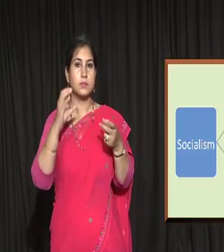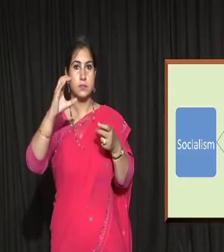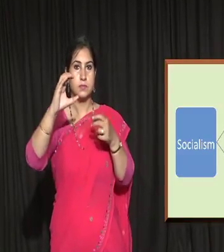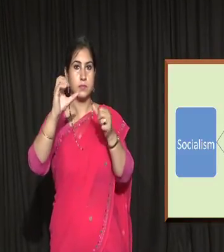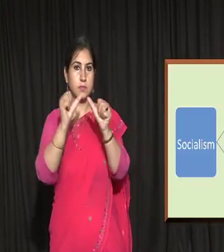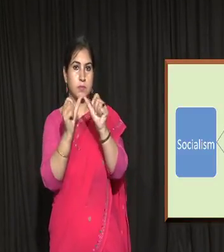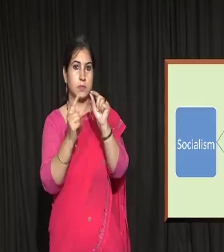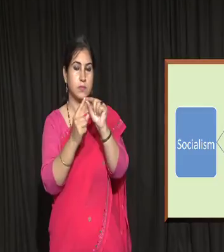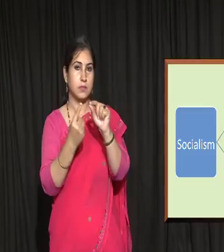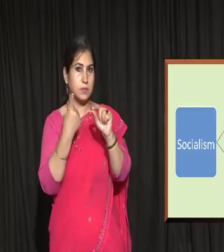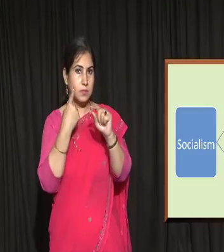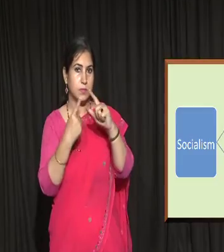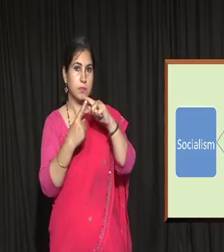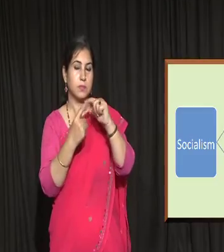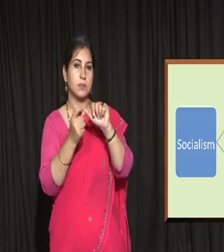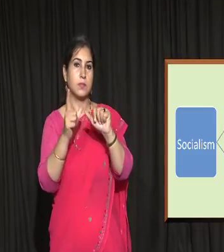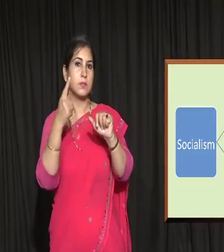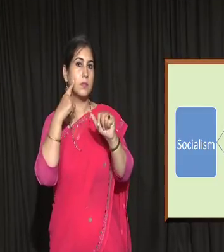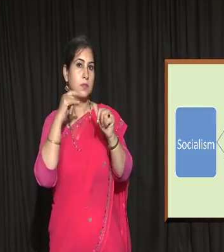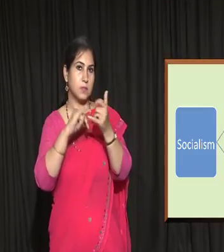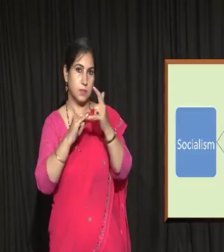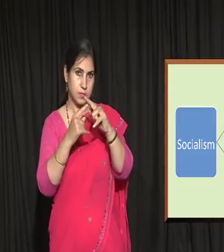Capitalist and working class.